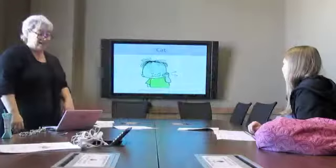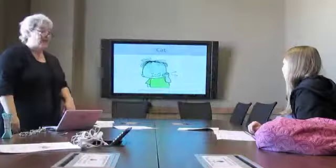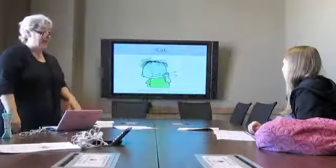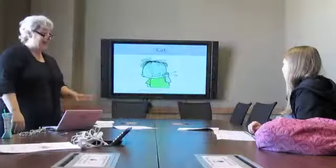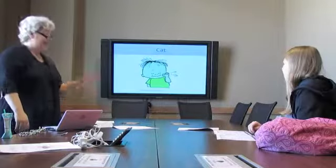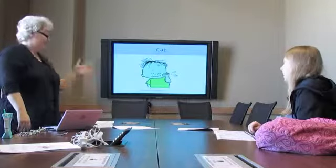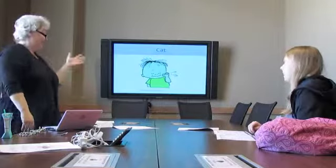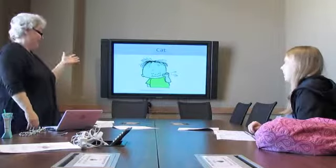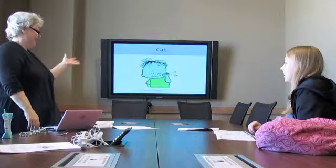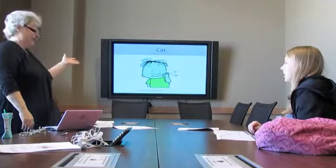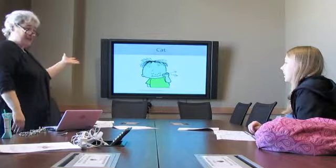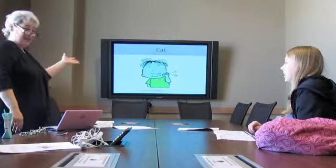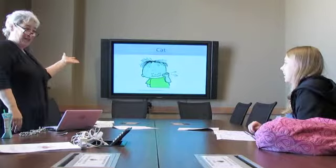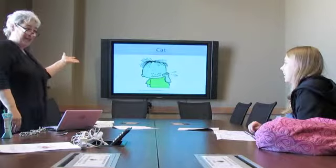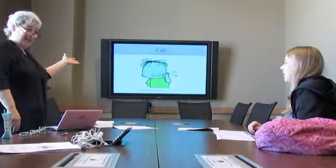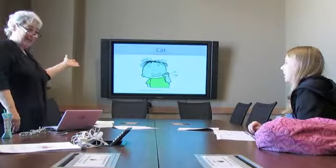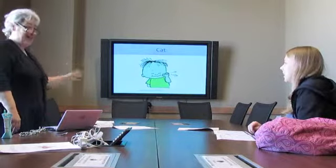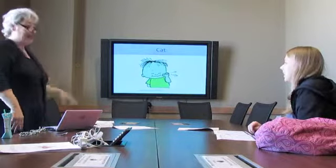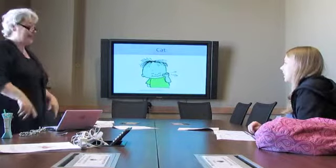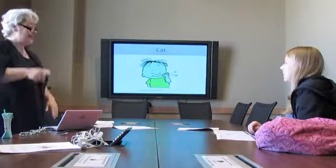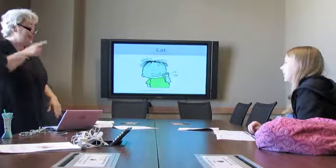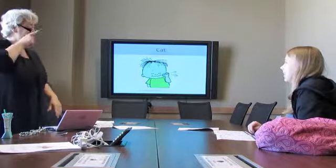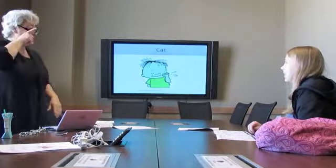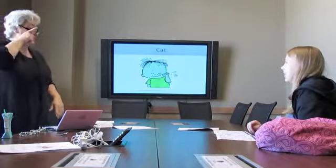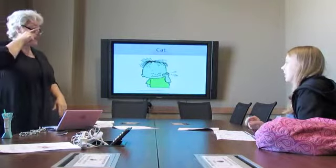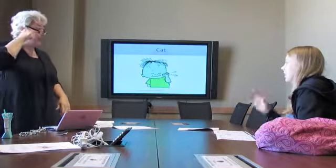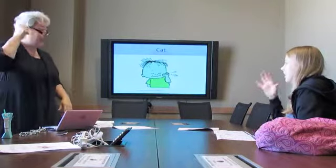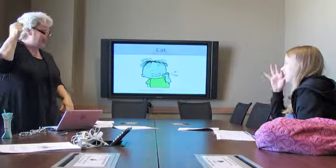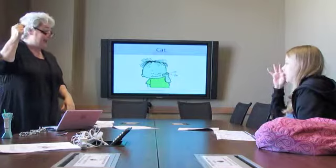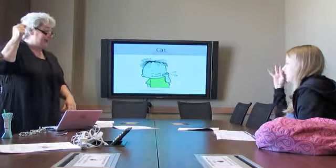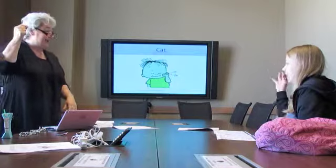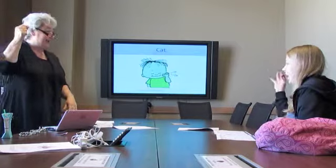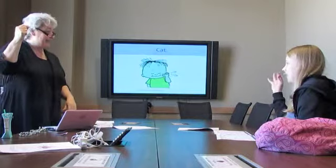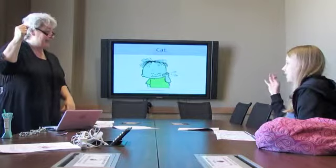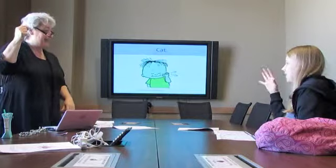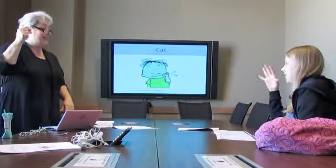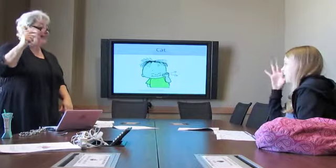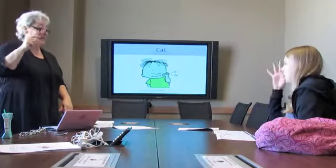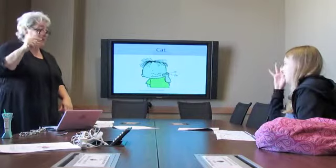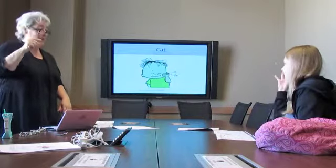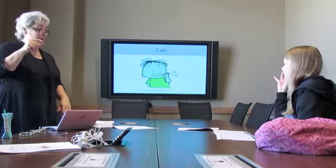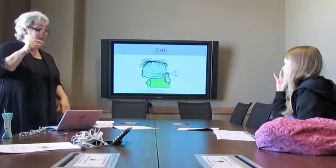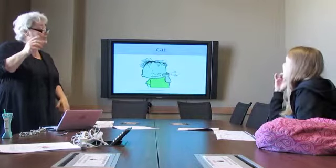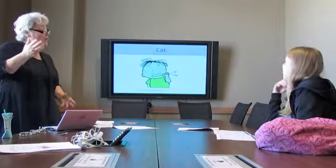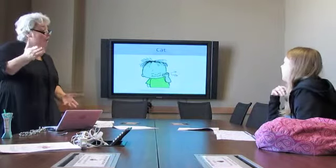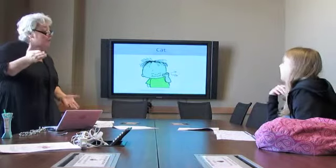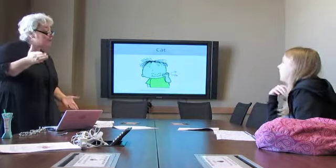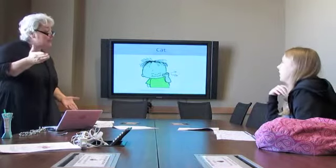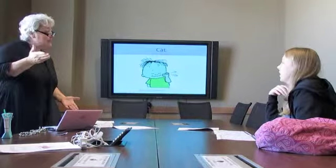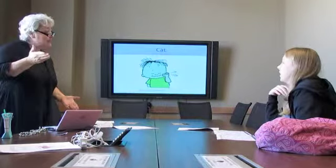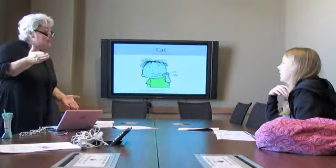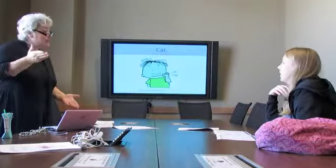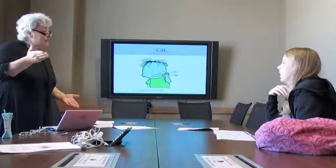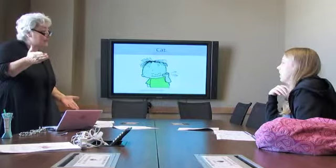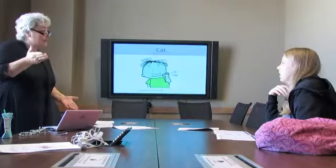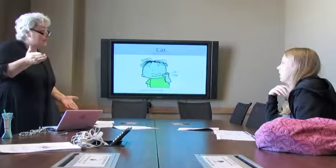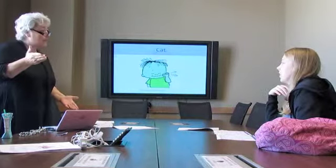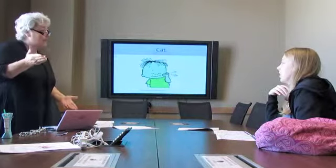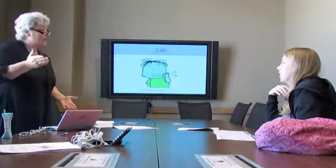Okay, and again, she signed cat, so cat. Dog is a little more difficult for